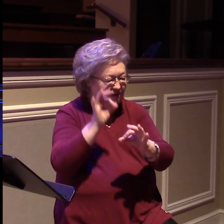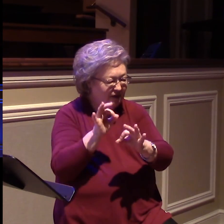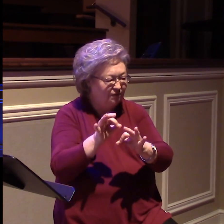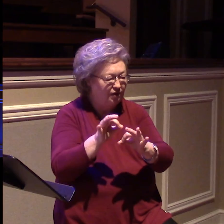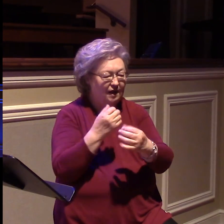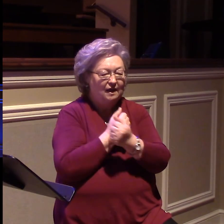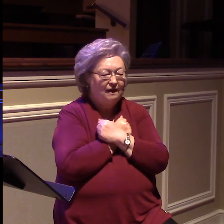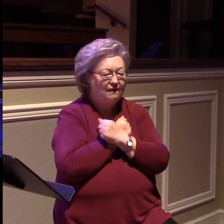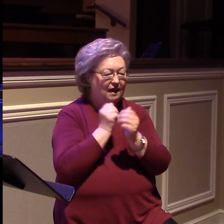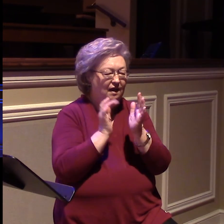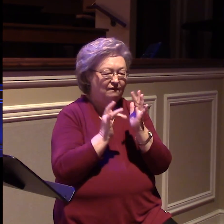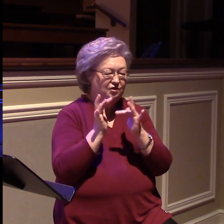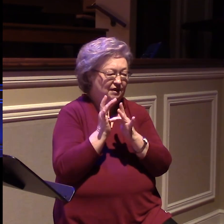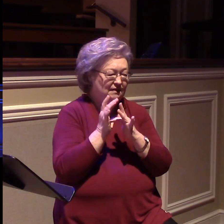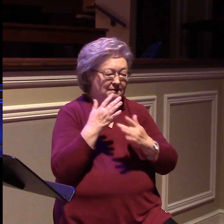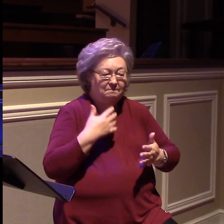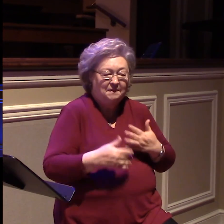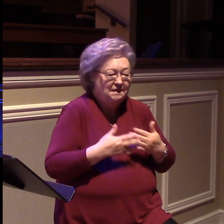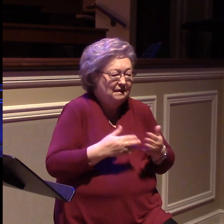though there wasn't a godly man around,